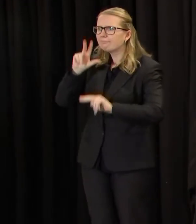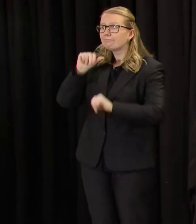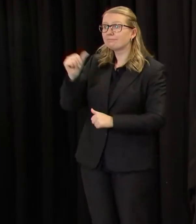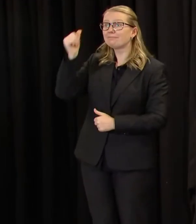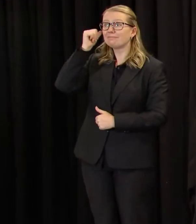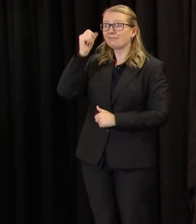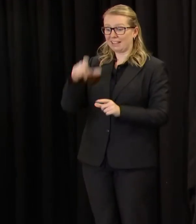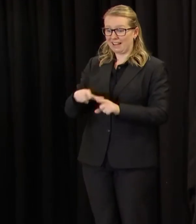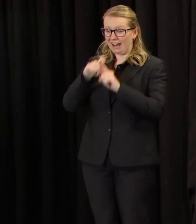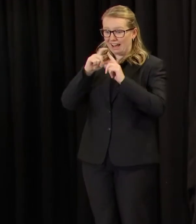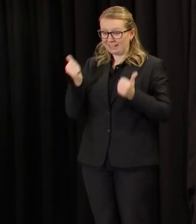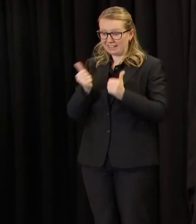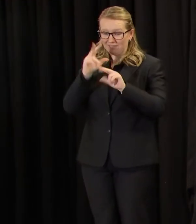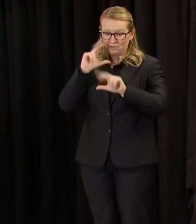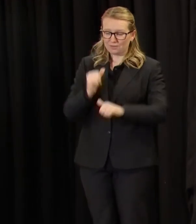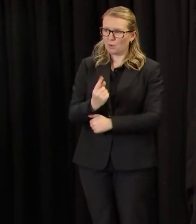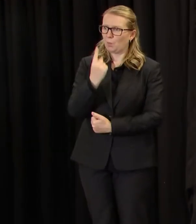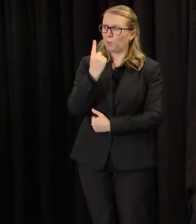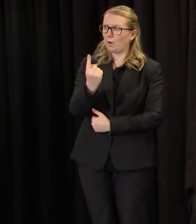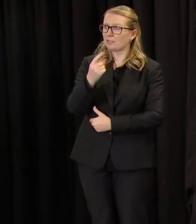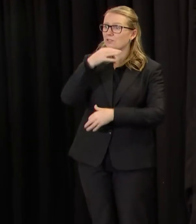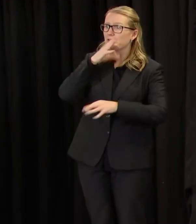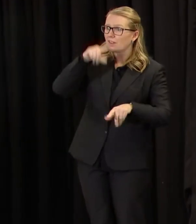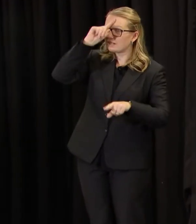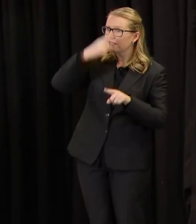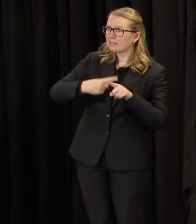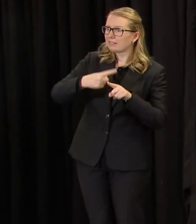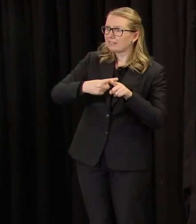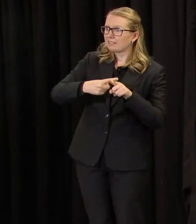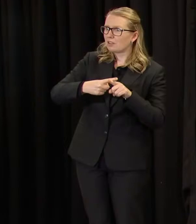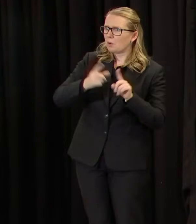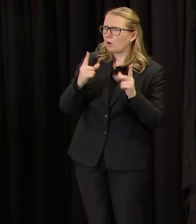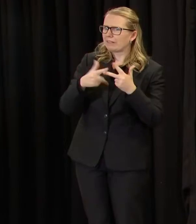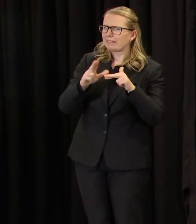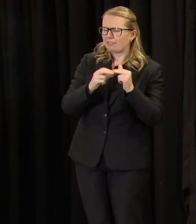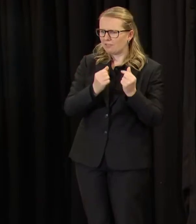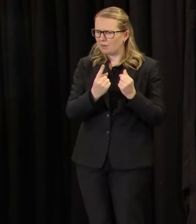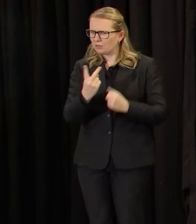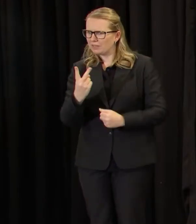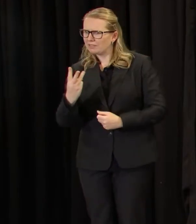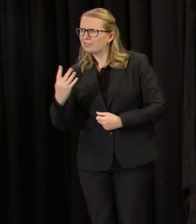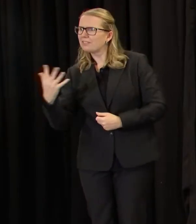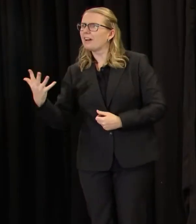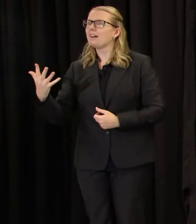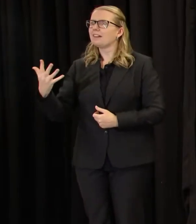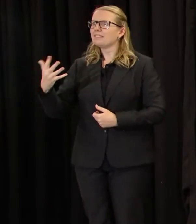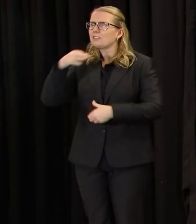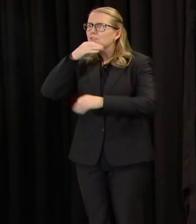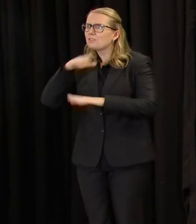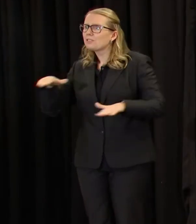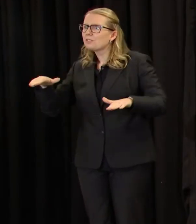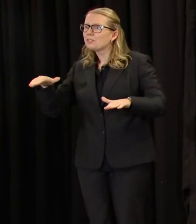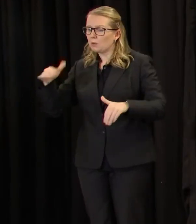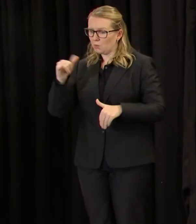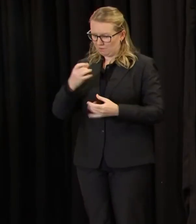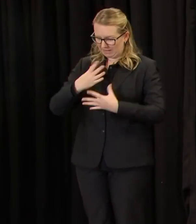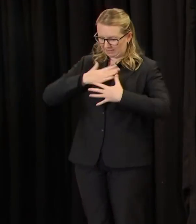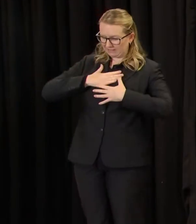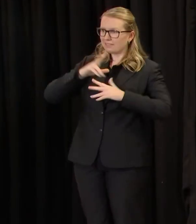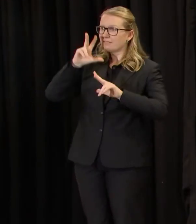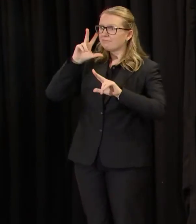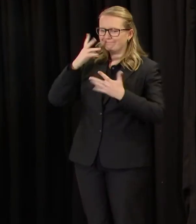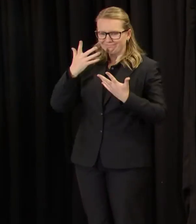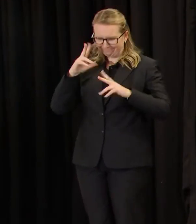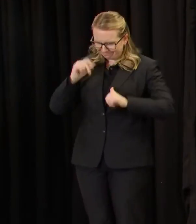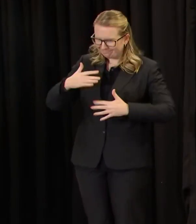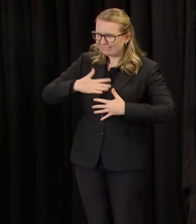to look after one sick child, but when there's multiple sick children and then the carers are unwell themselves, it's a really challenging time for those